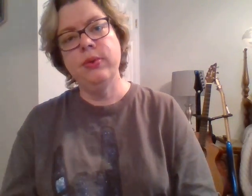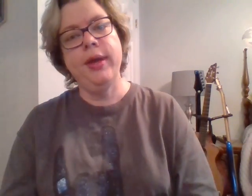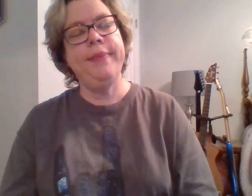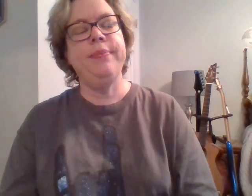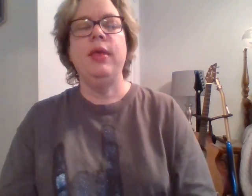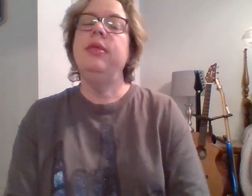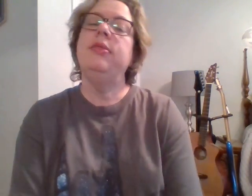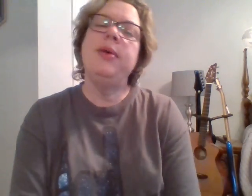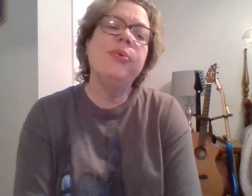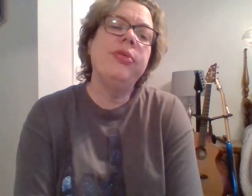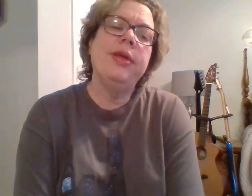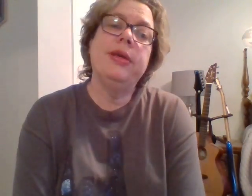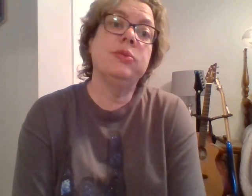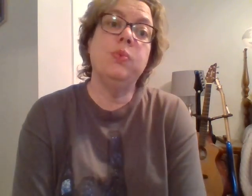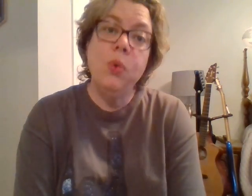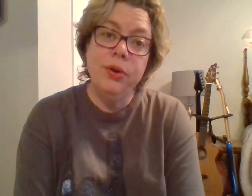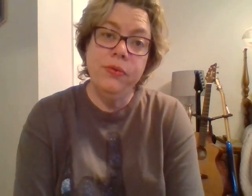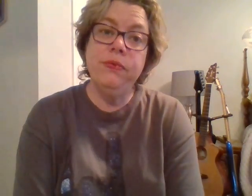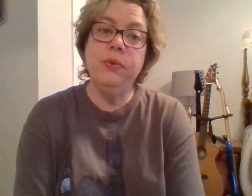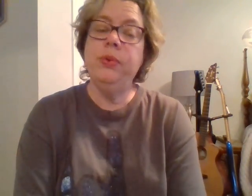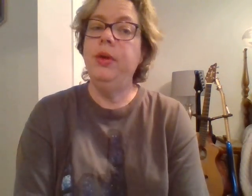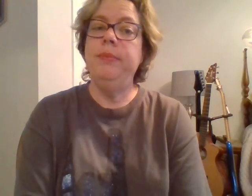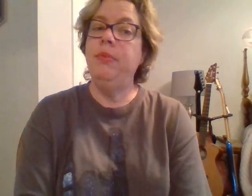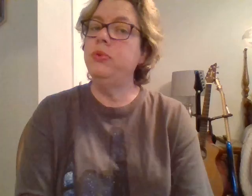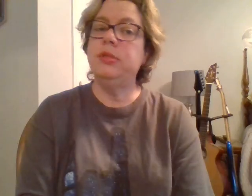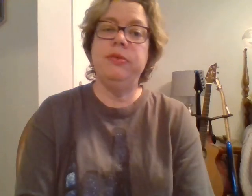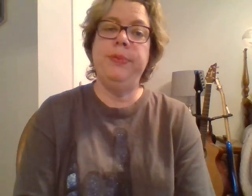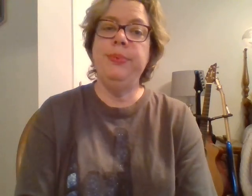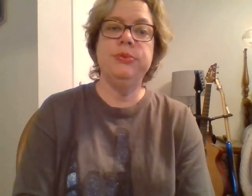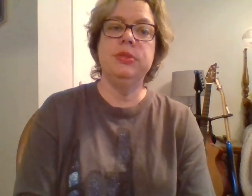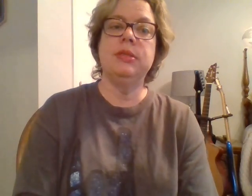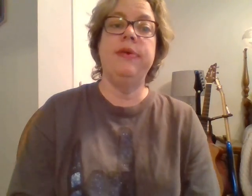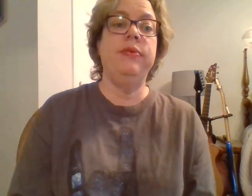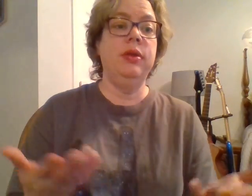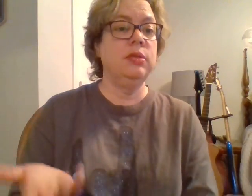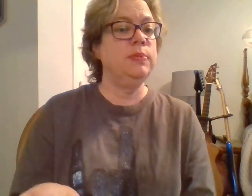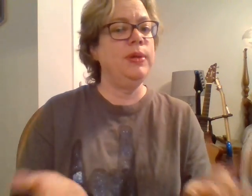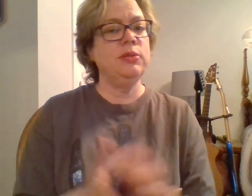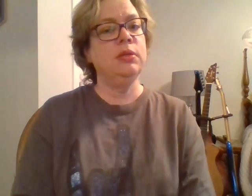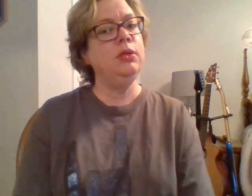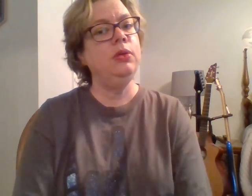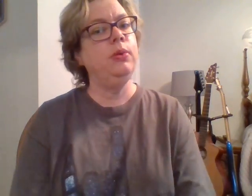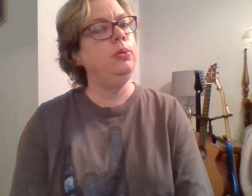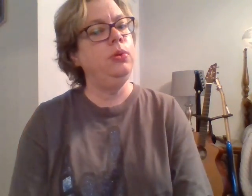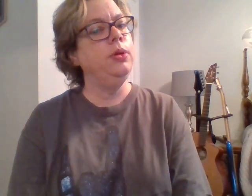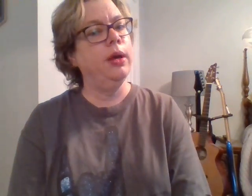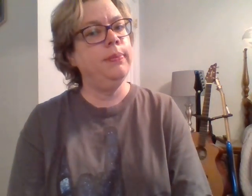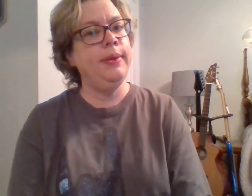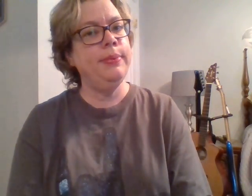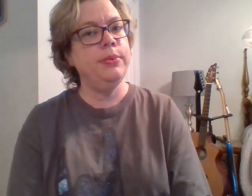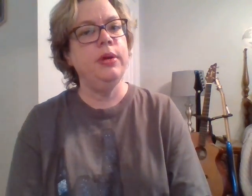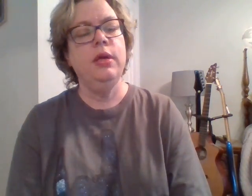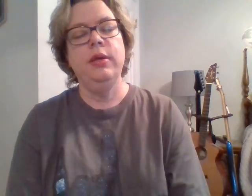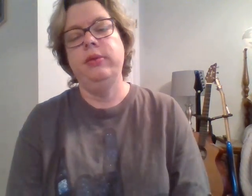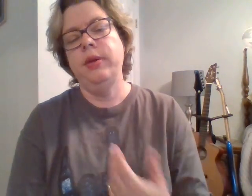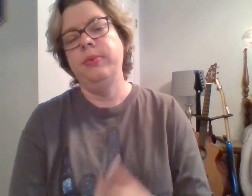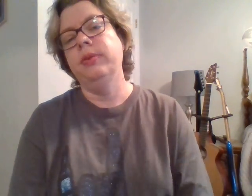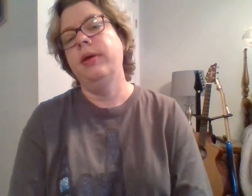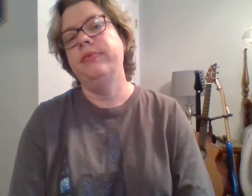name, they will think that's wonderful. Most deaf people just love it, especially you young people. They will love to